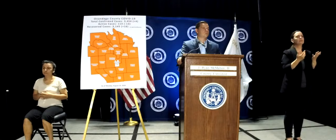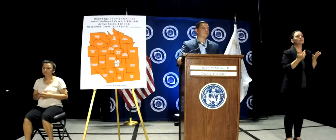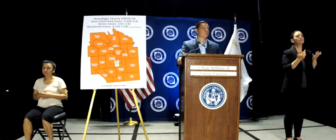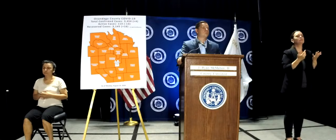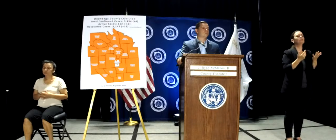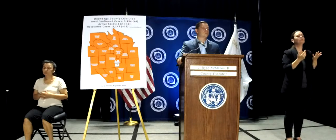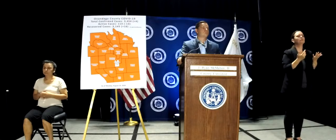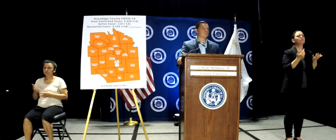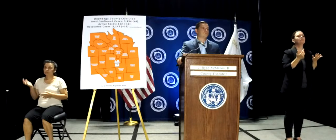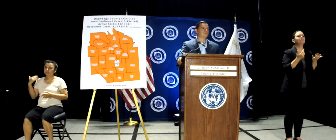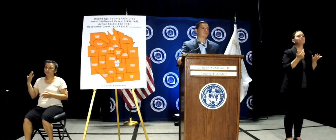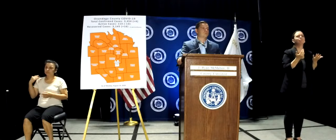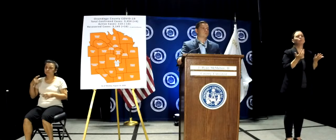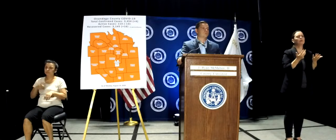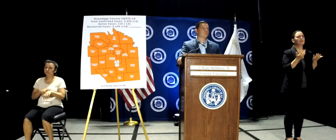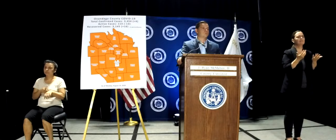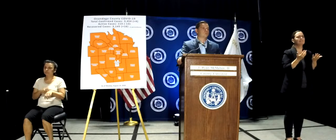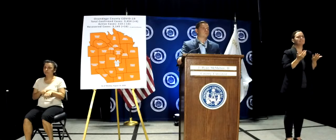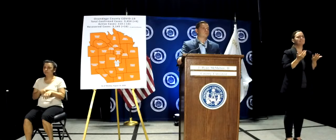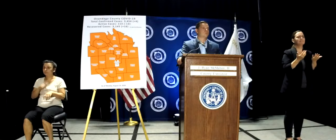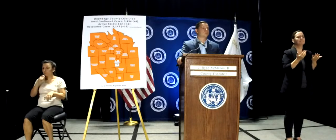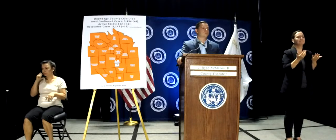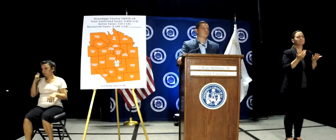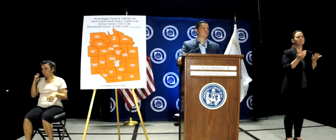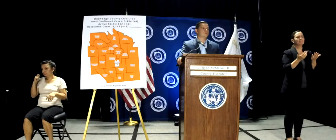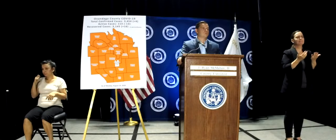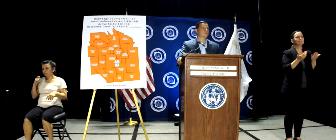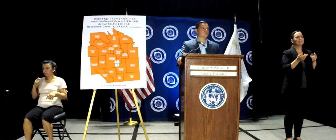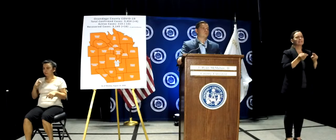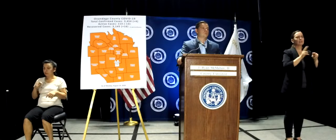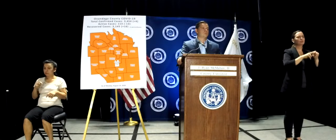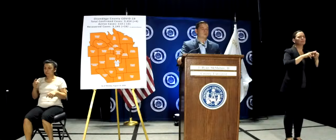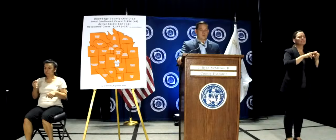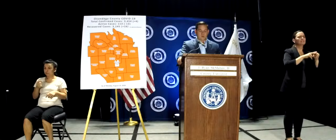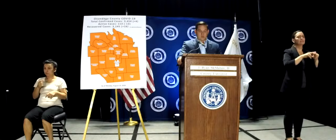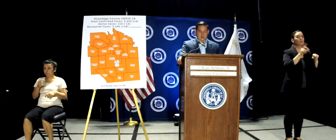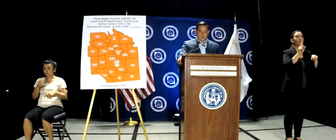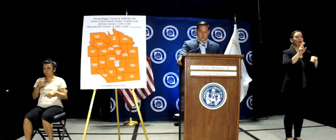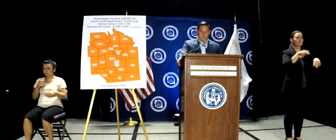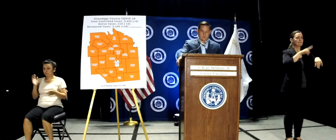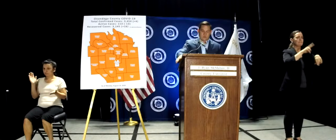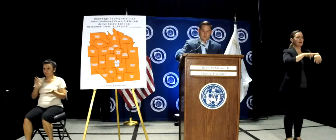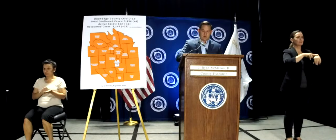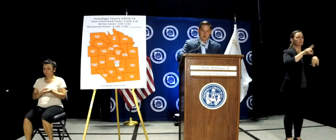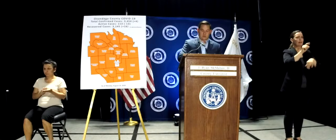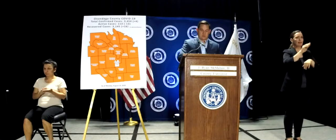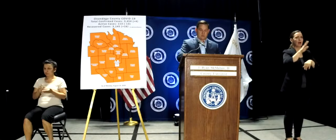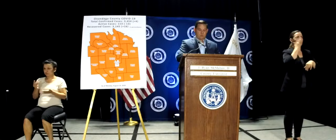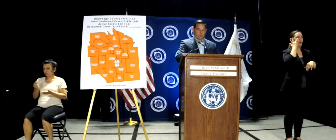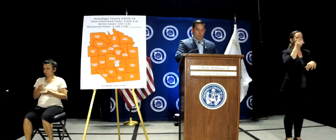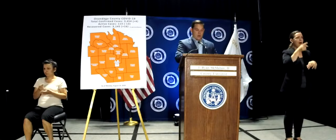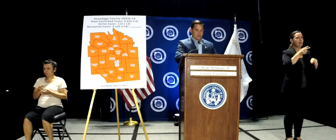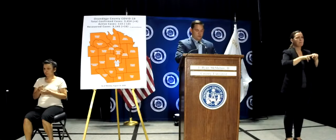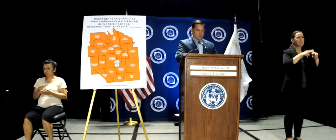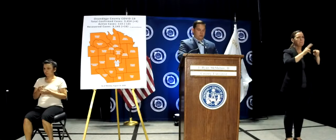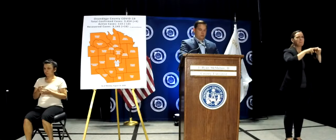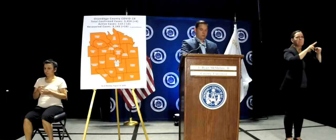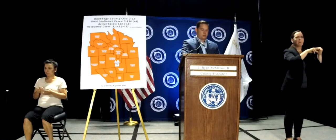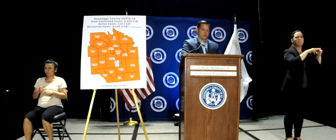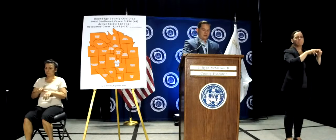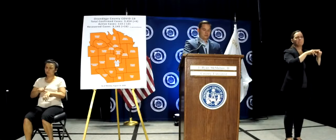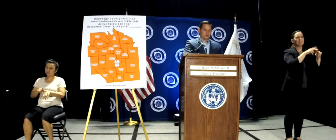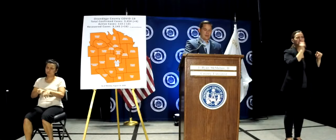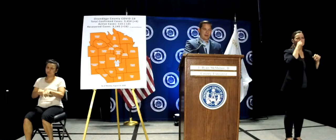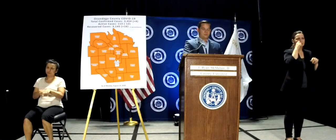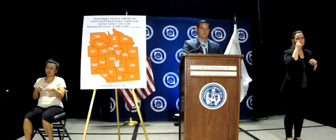up again as we saw this national surge. What's happening now? Yeah, so the nationally,